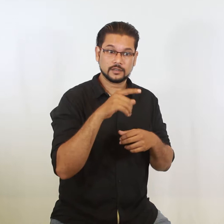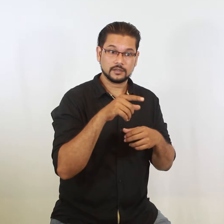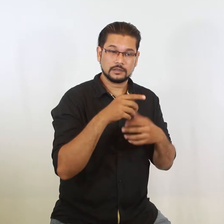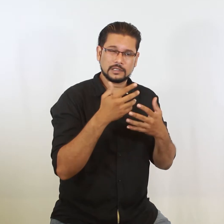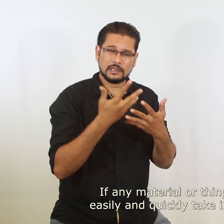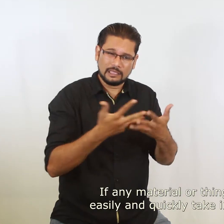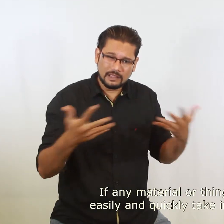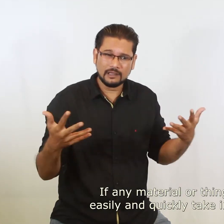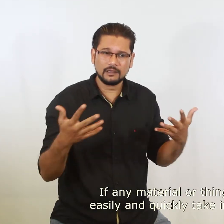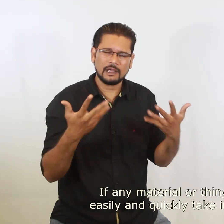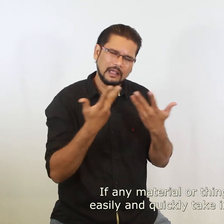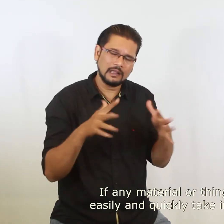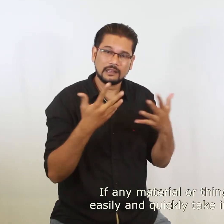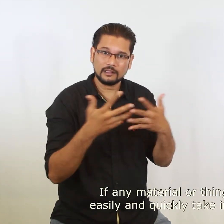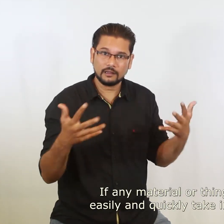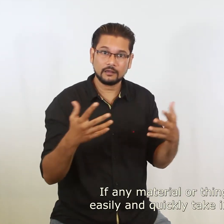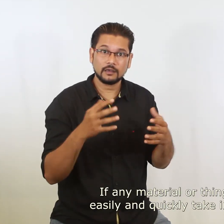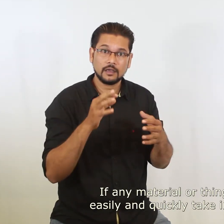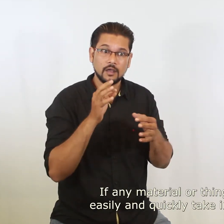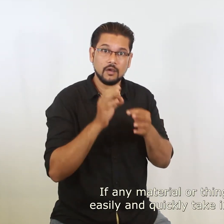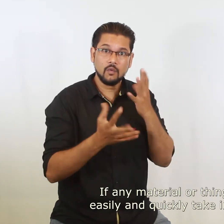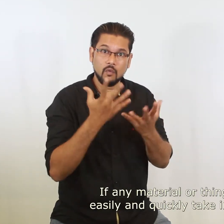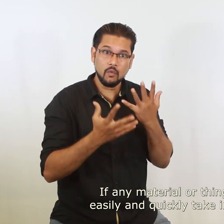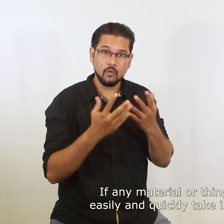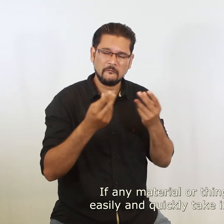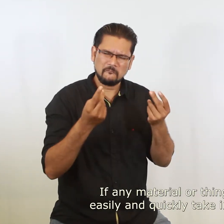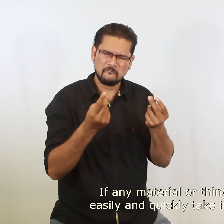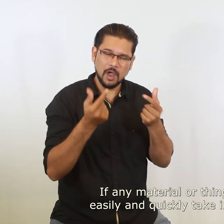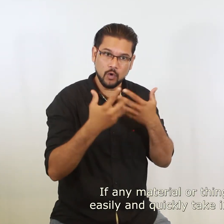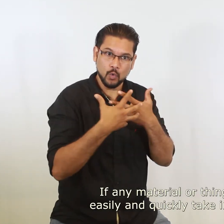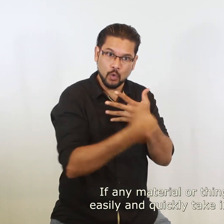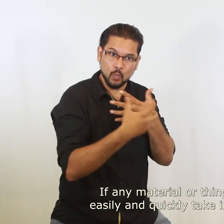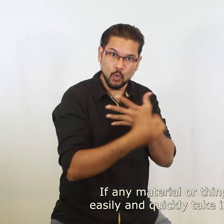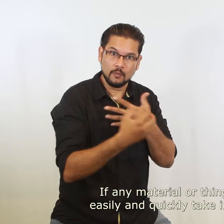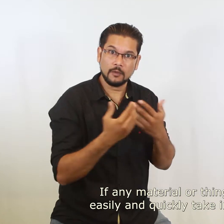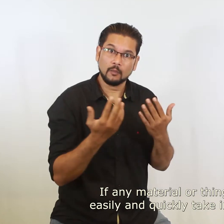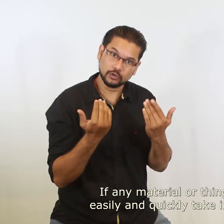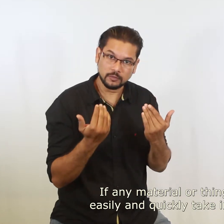If any material or thing that can easily and quickly take in heat,